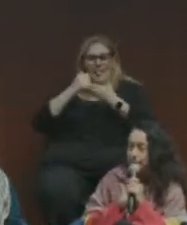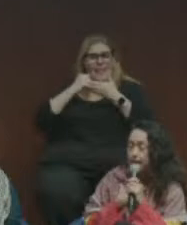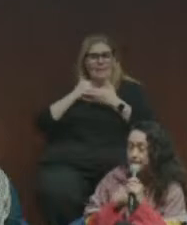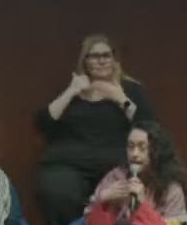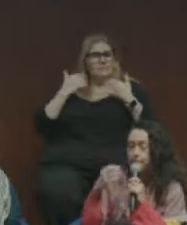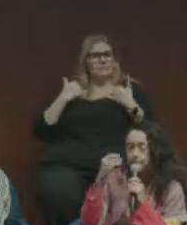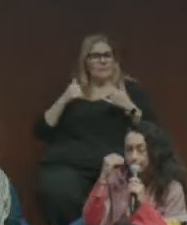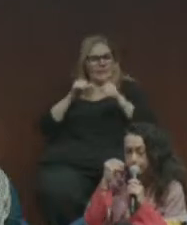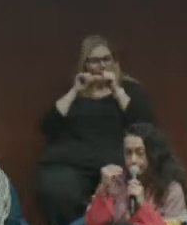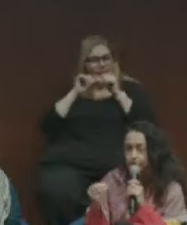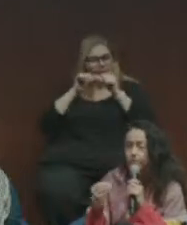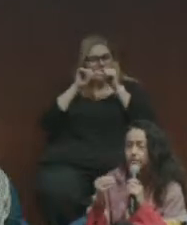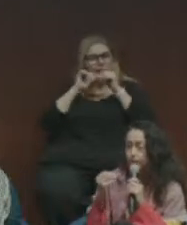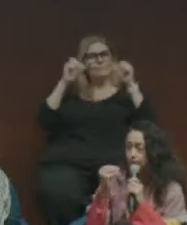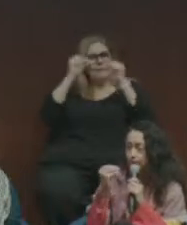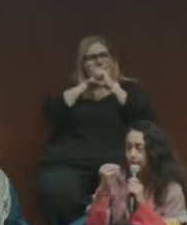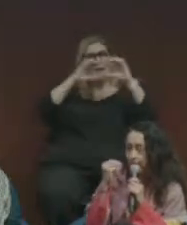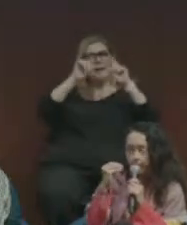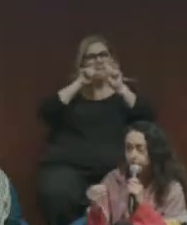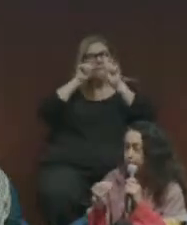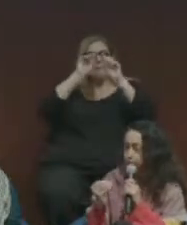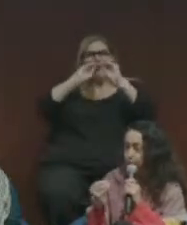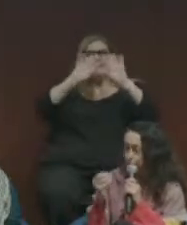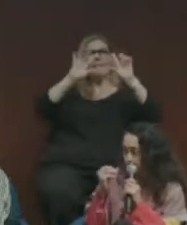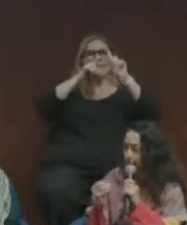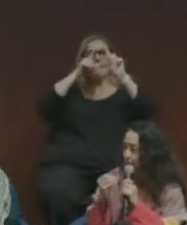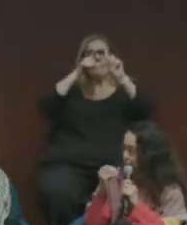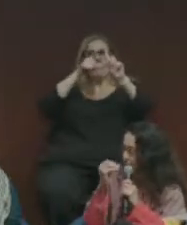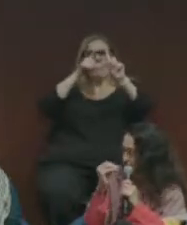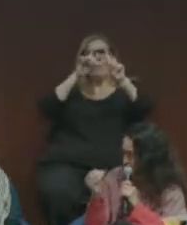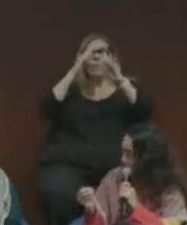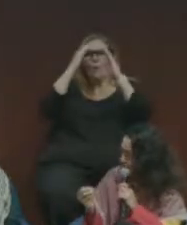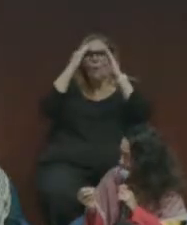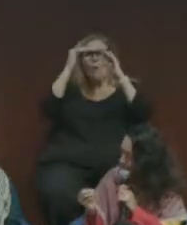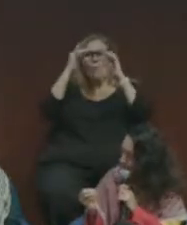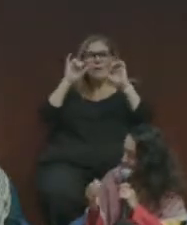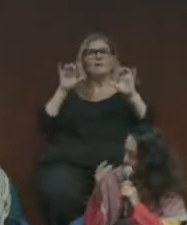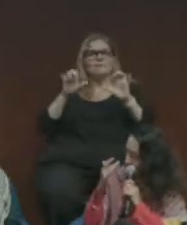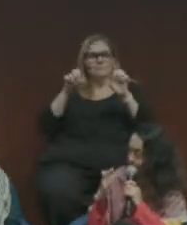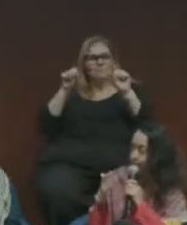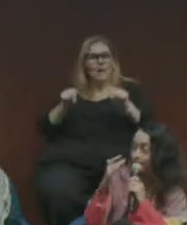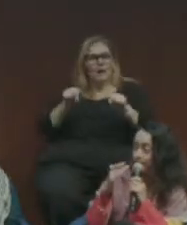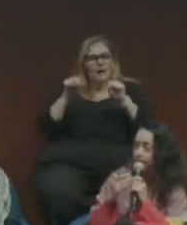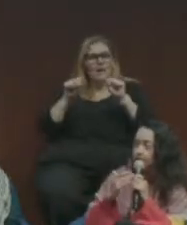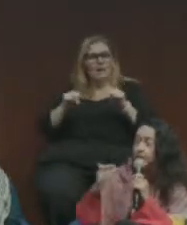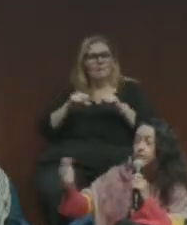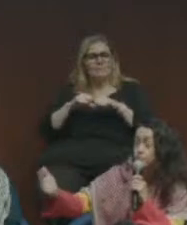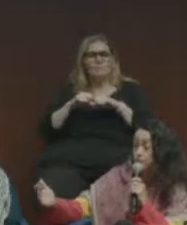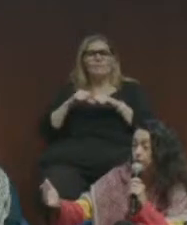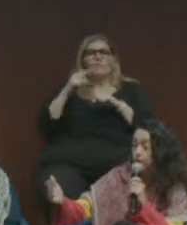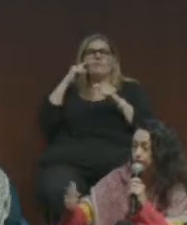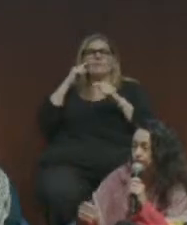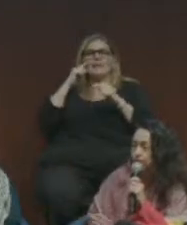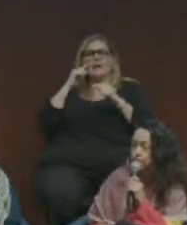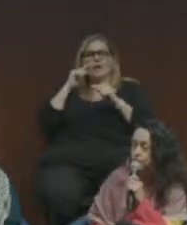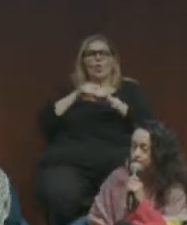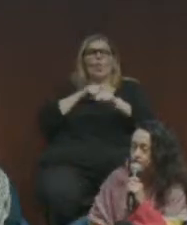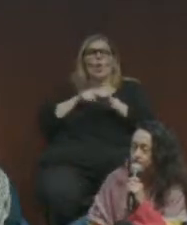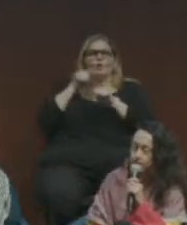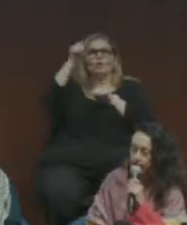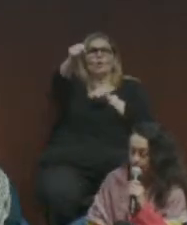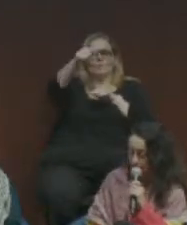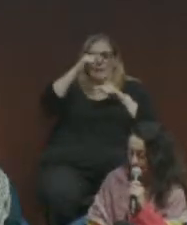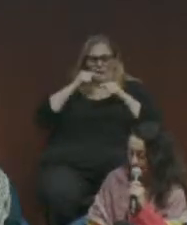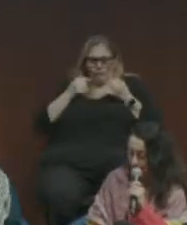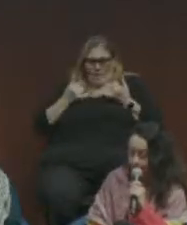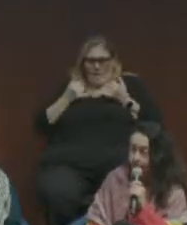me maintain clear, absolute hope that we can do it. if we think about it in those longer